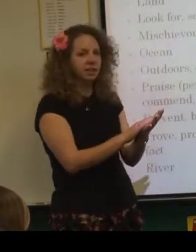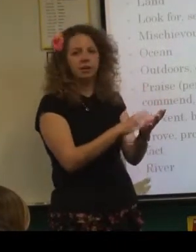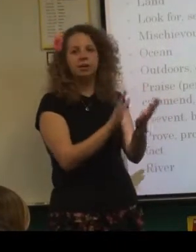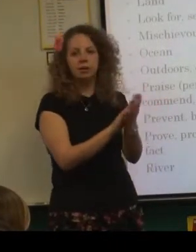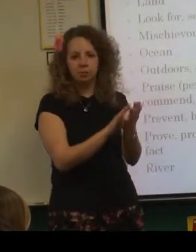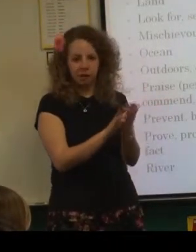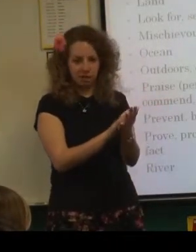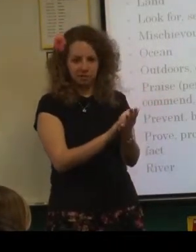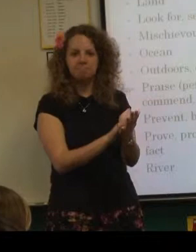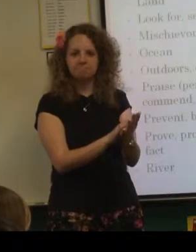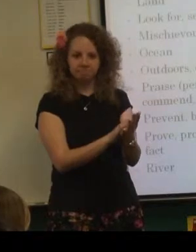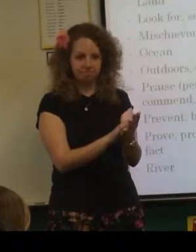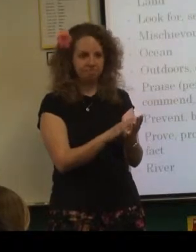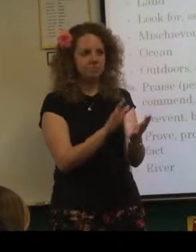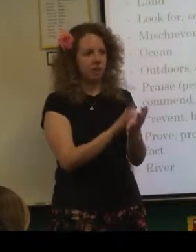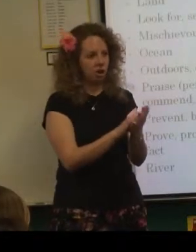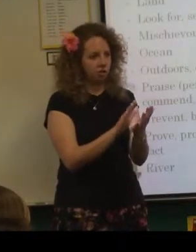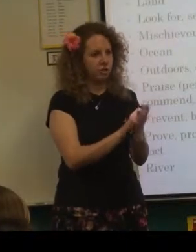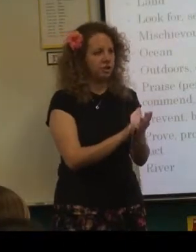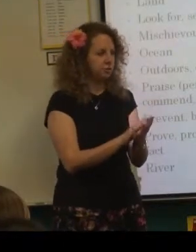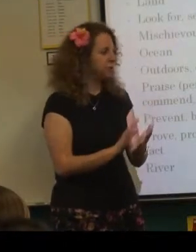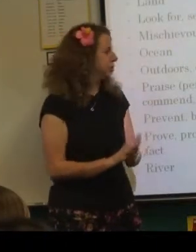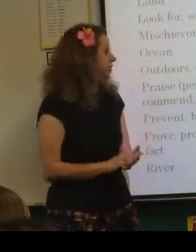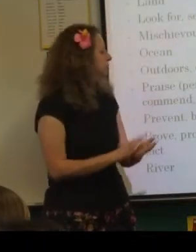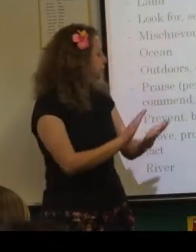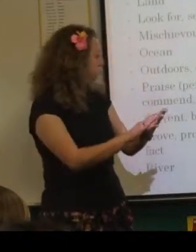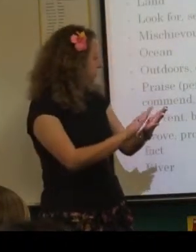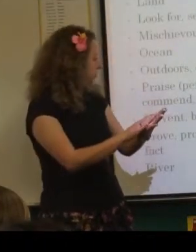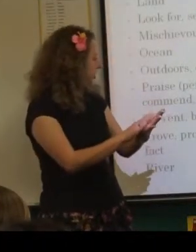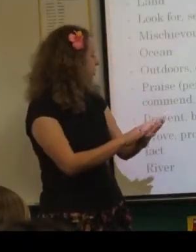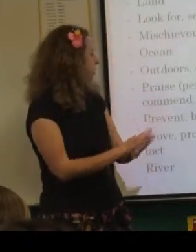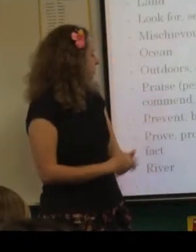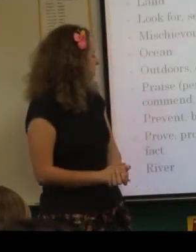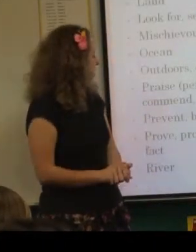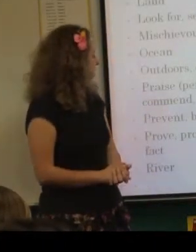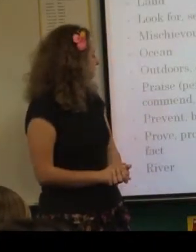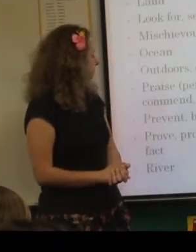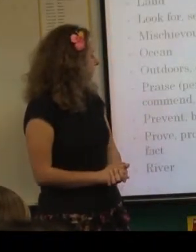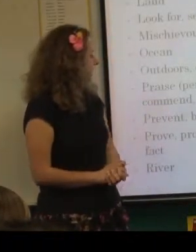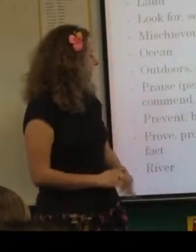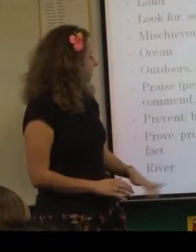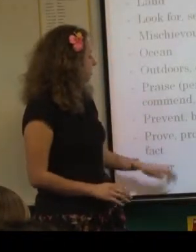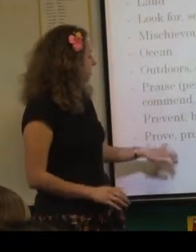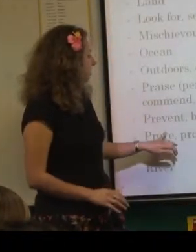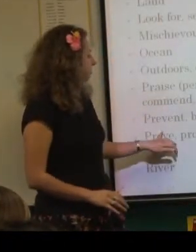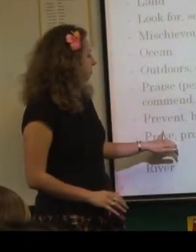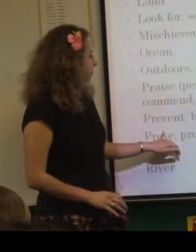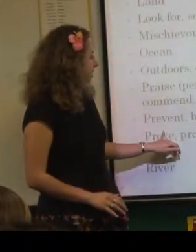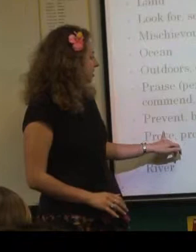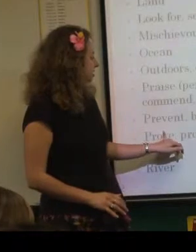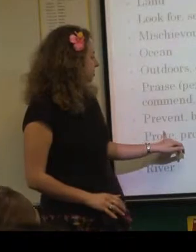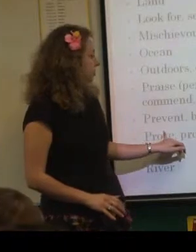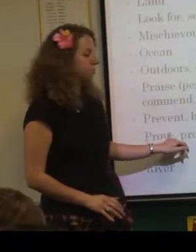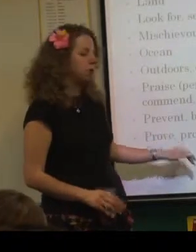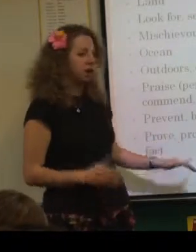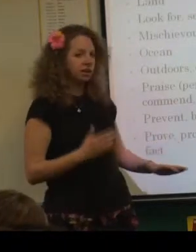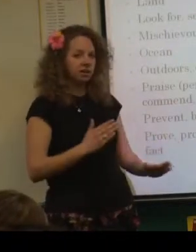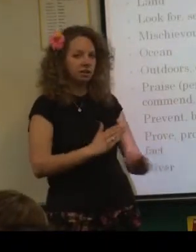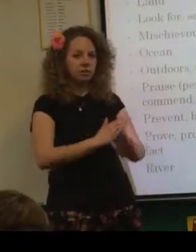commending, applaud. Like honoring another person. So praise or applaud. Okay, and then we have prevent or block. So